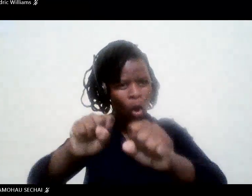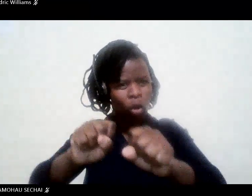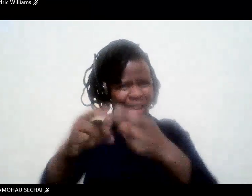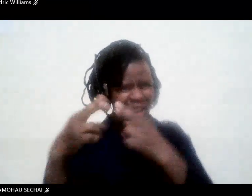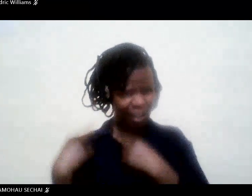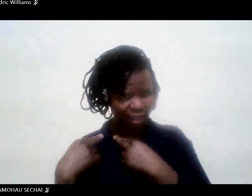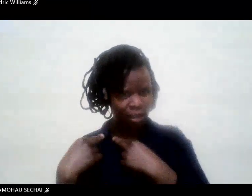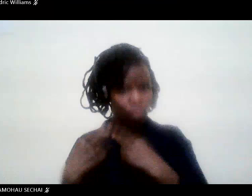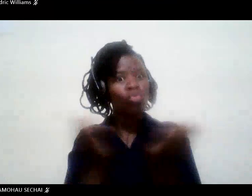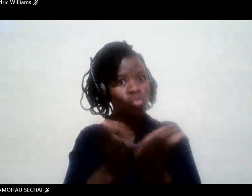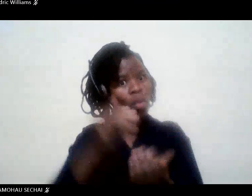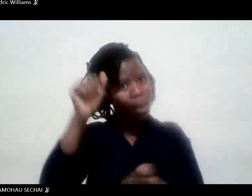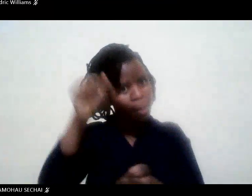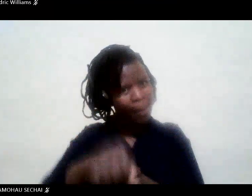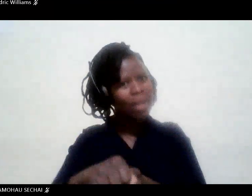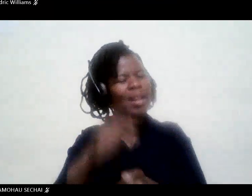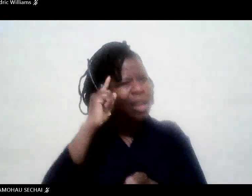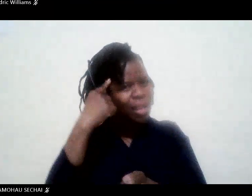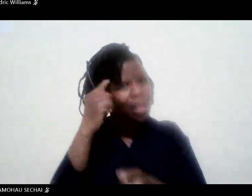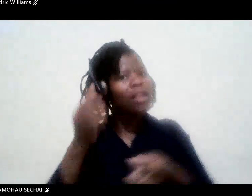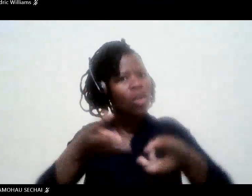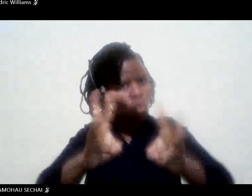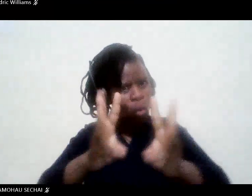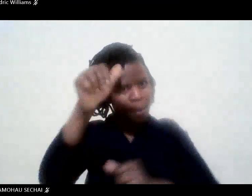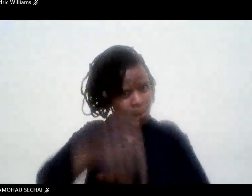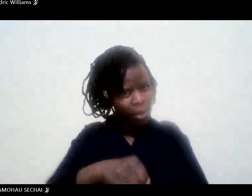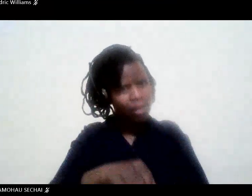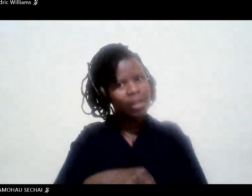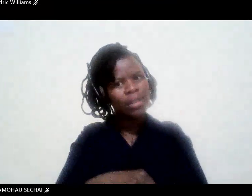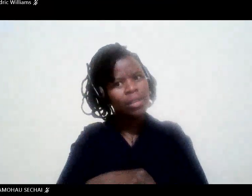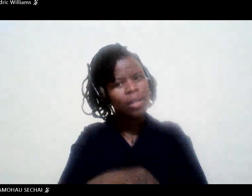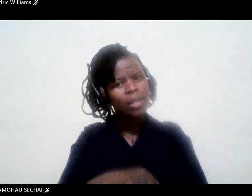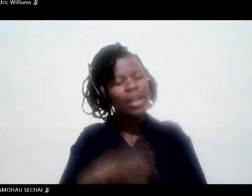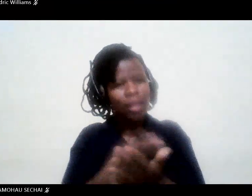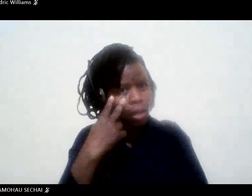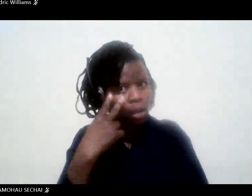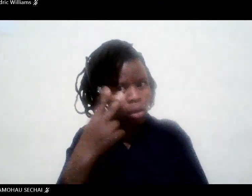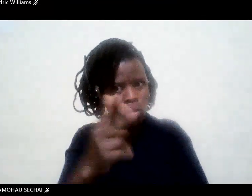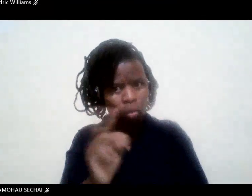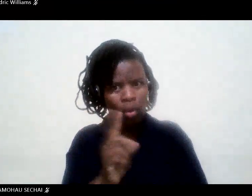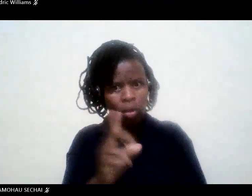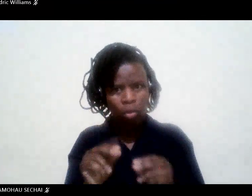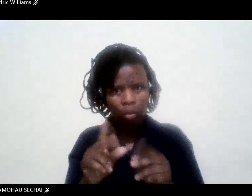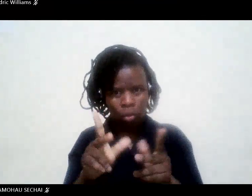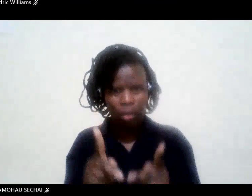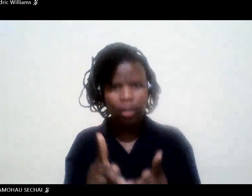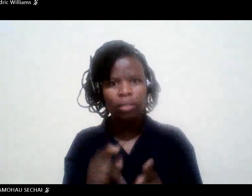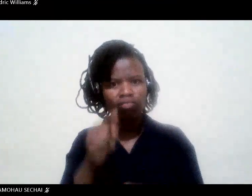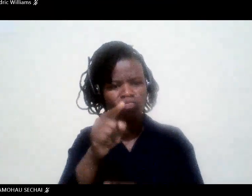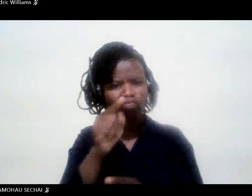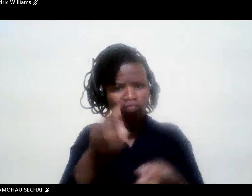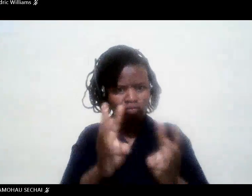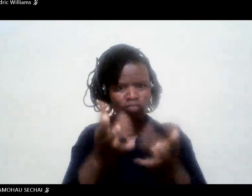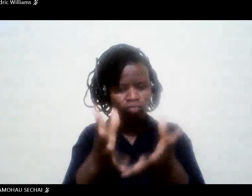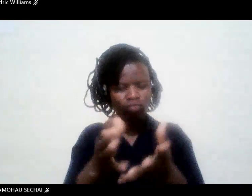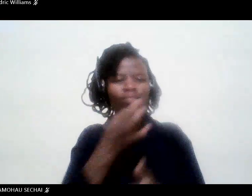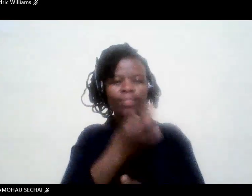held accountable. I think that's how we should look at the judicial